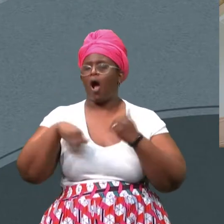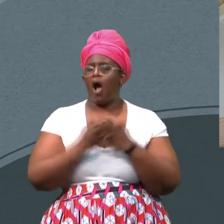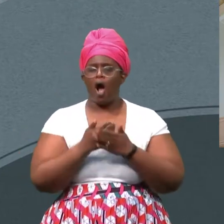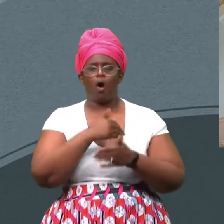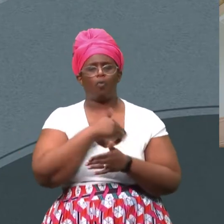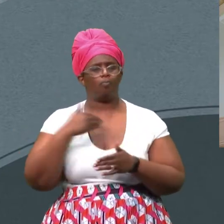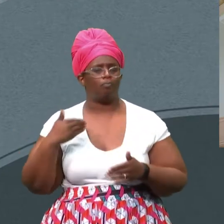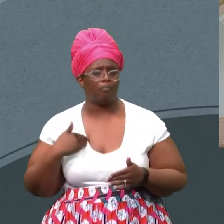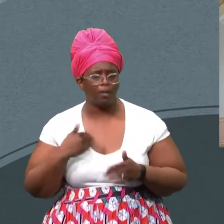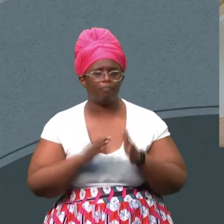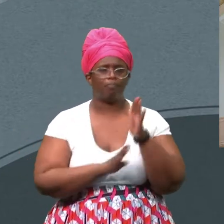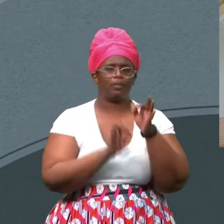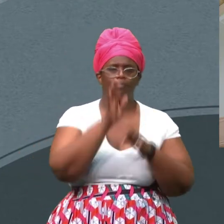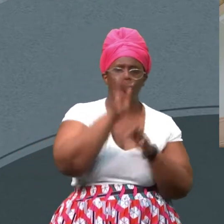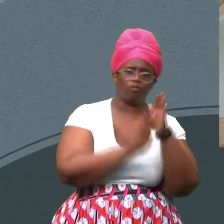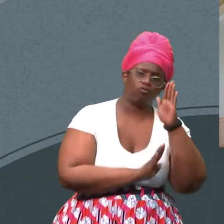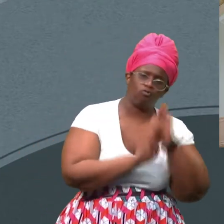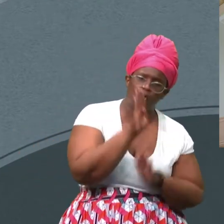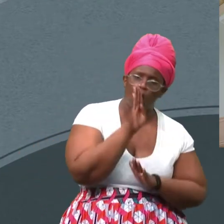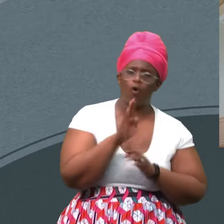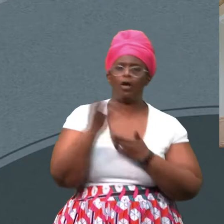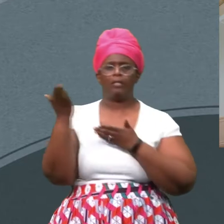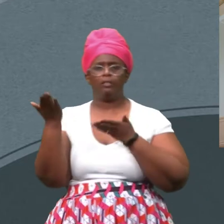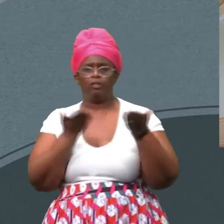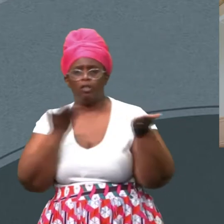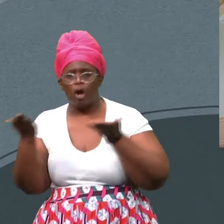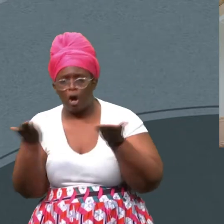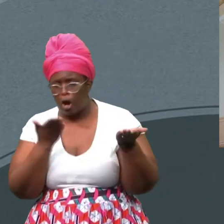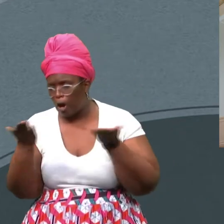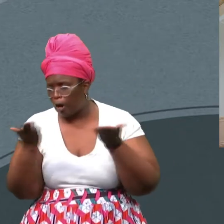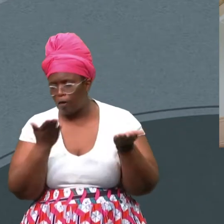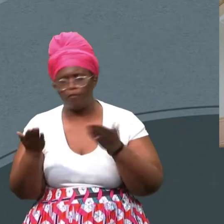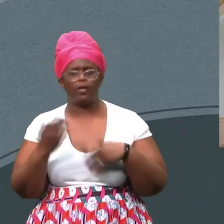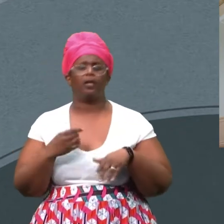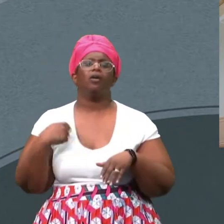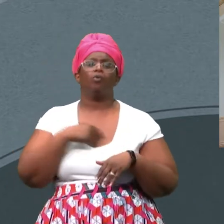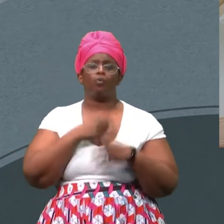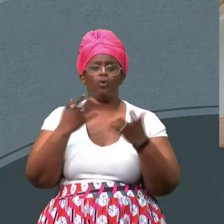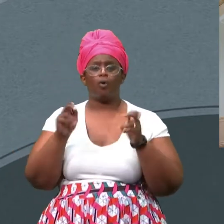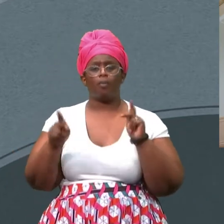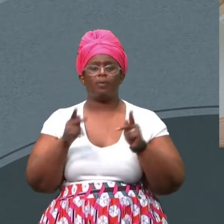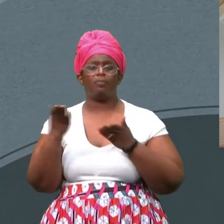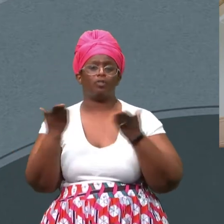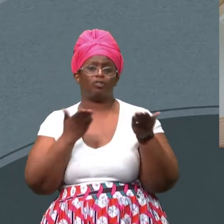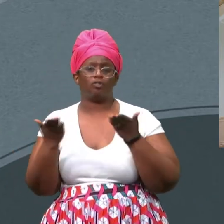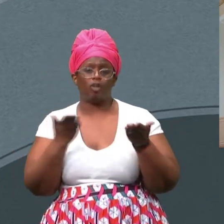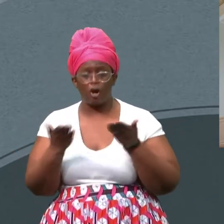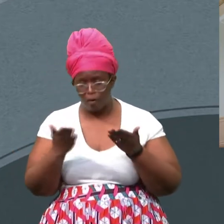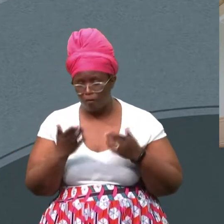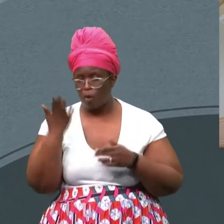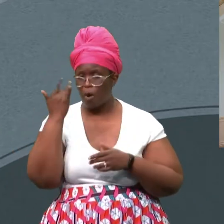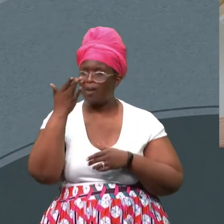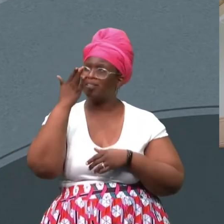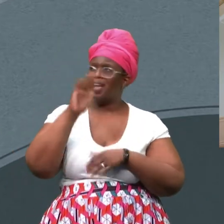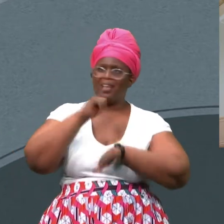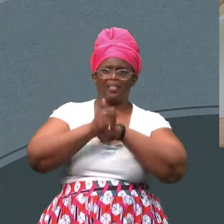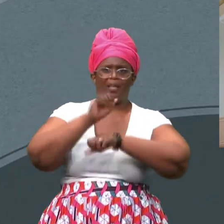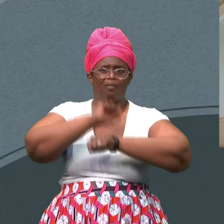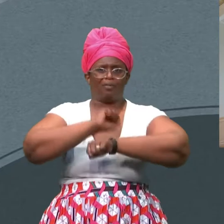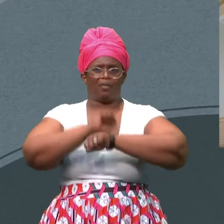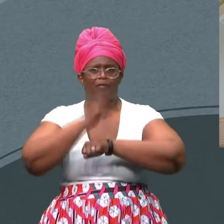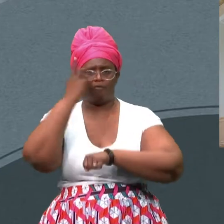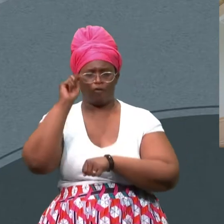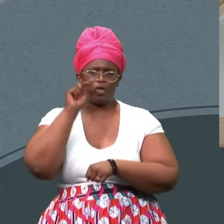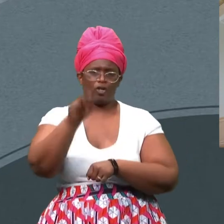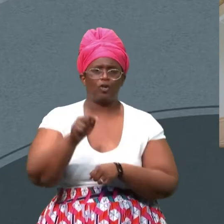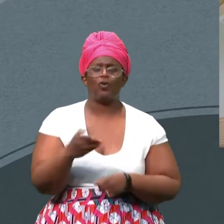to get in the Word, but we want everybody serving. And the reason we want everybody serving is because God has an assignment for you. God has